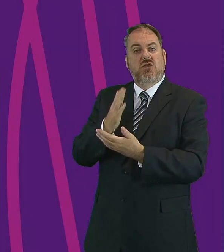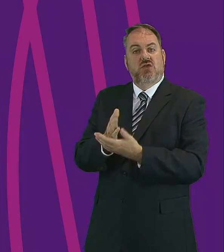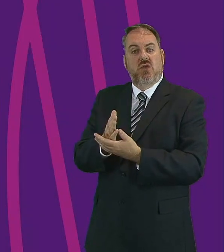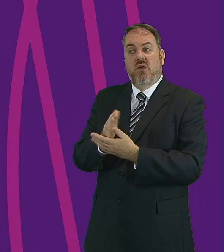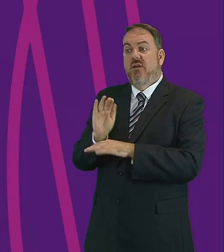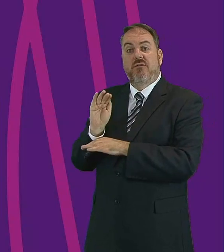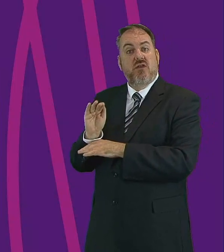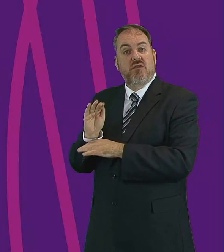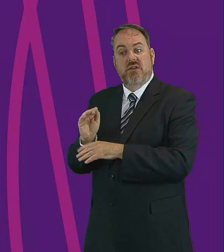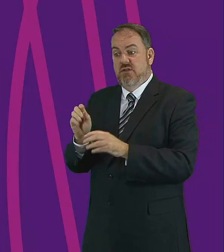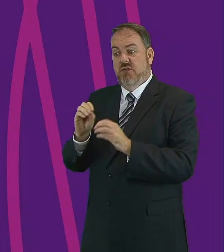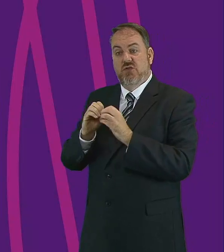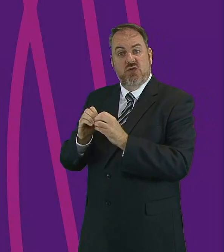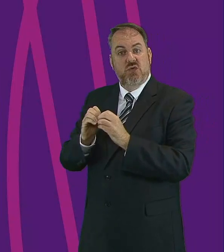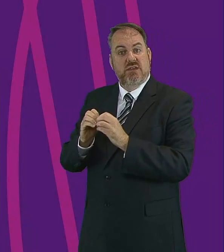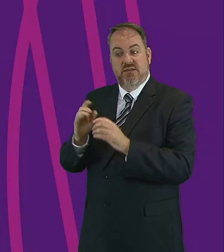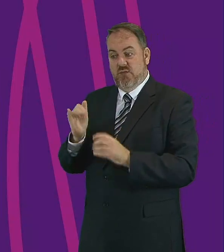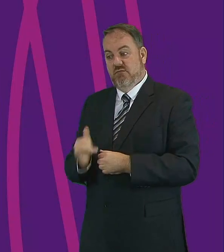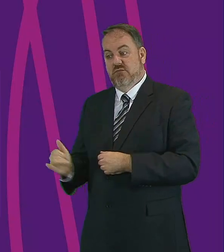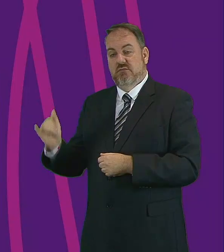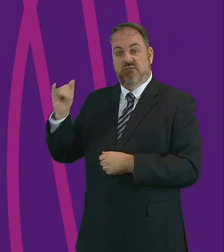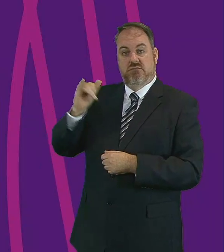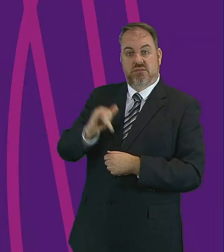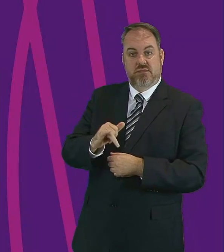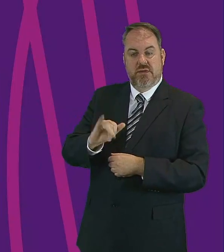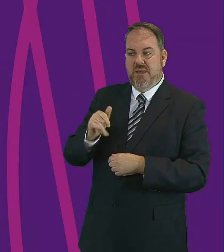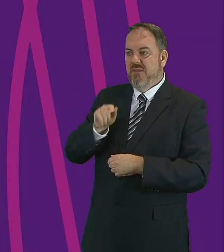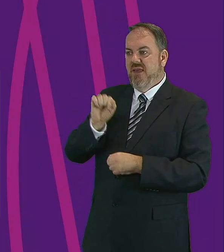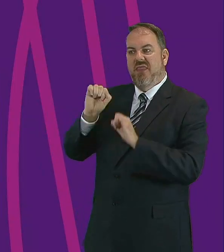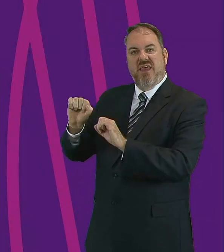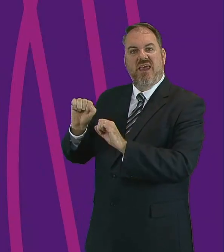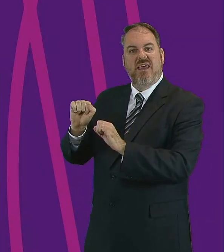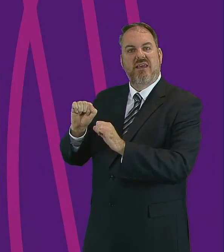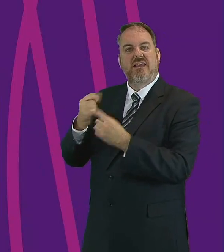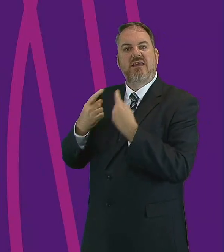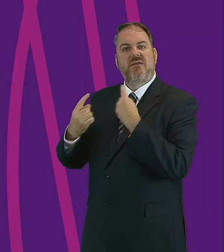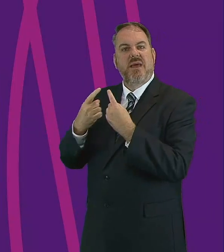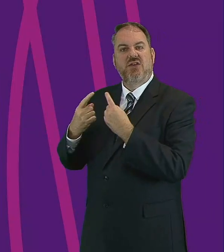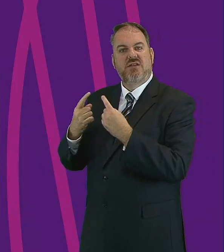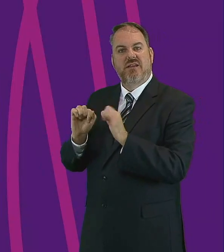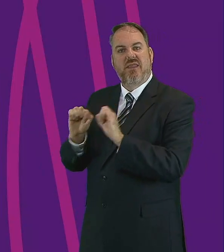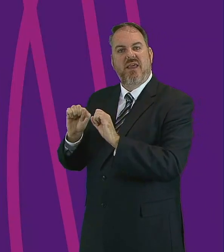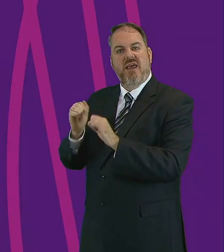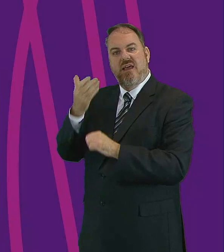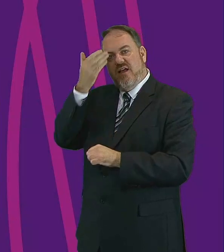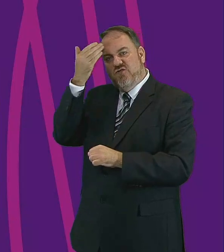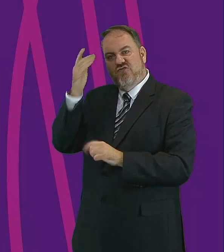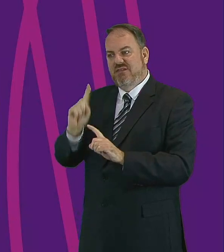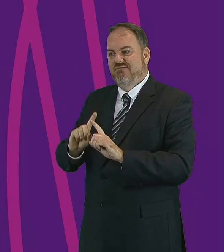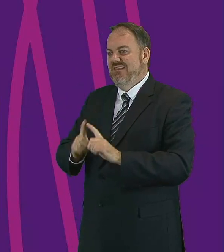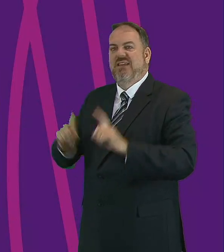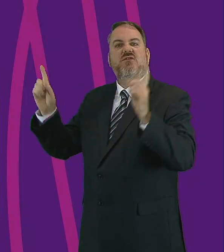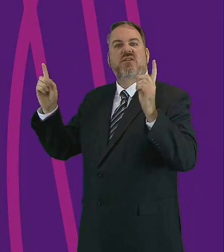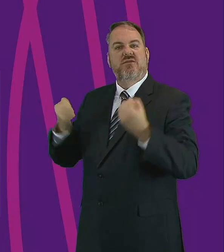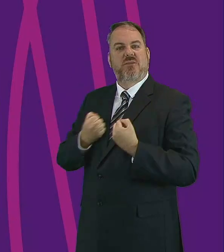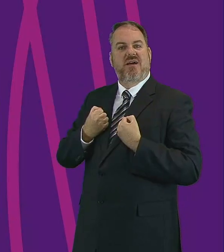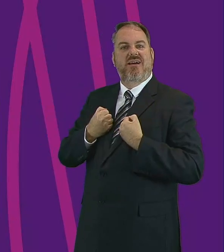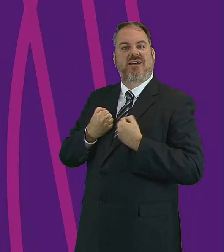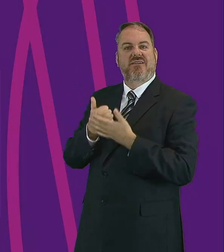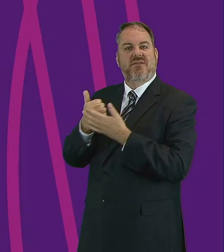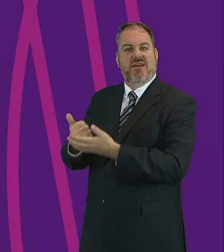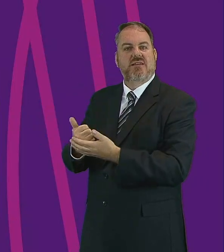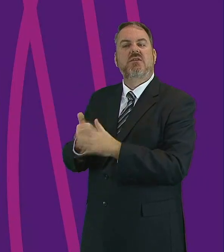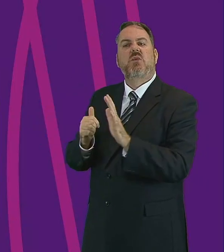will be coming from countries where the public health advice may not be exactly the same as it is here, that's also a core part of the guidance to make sure